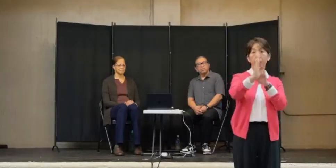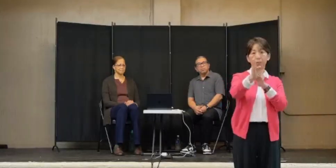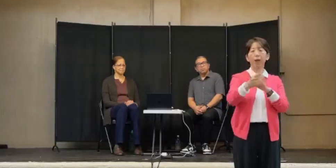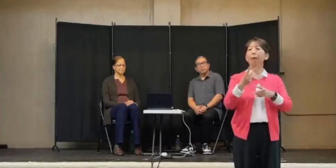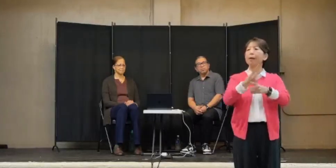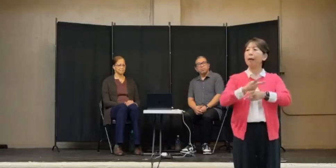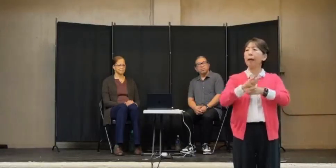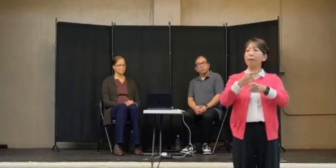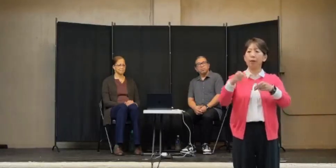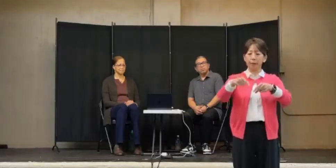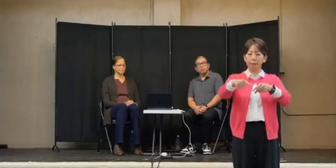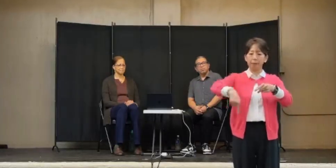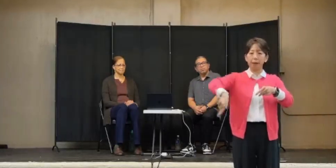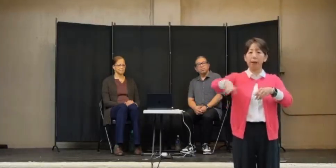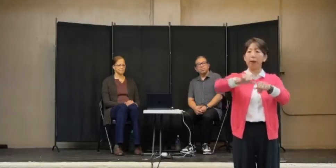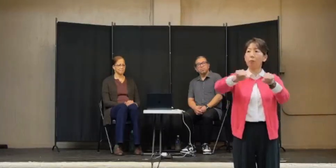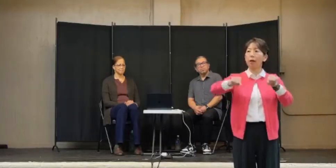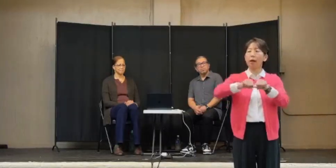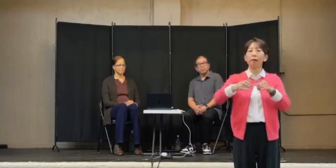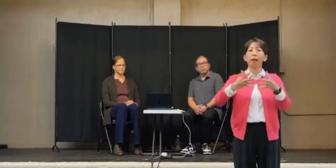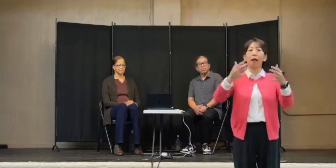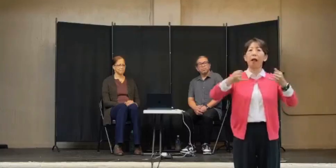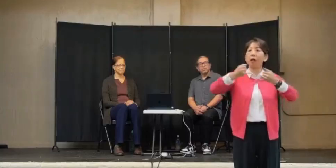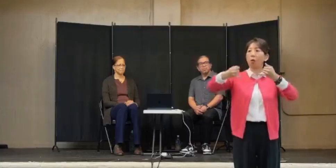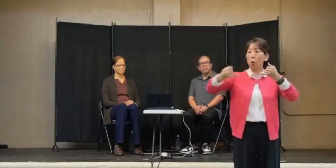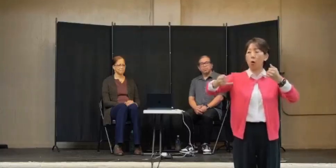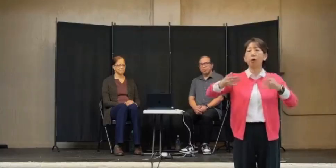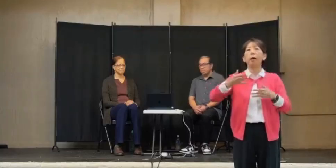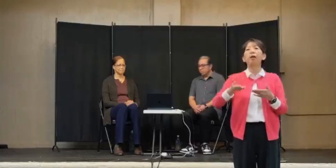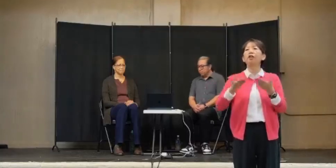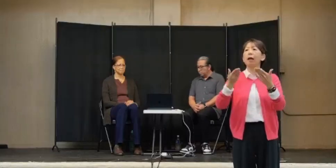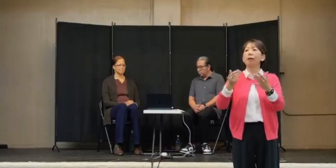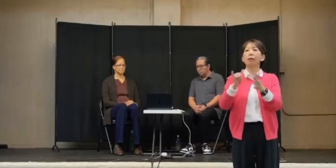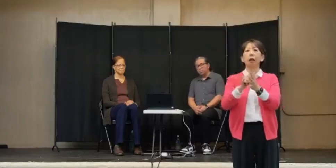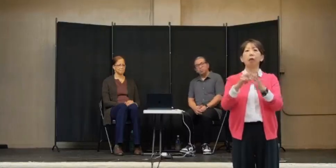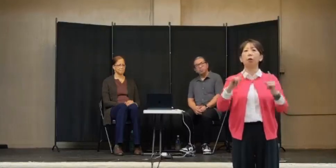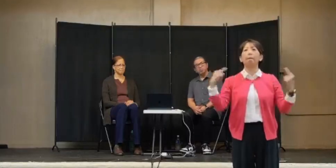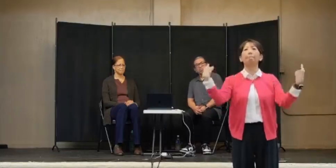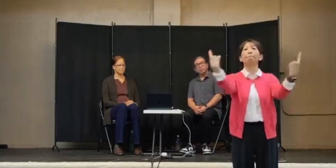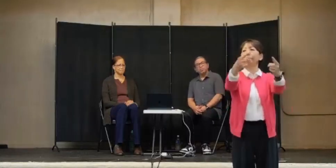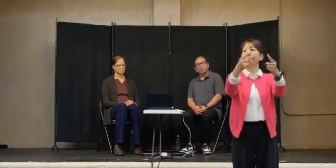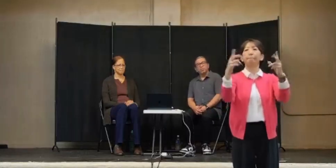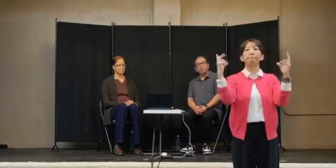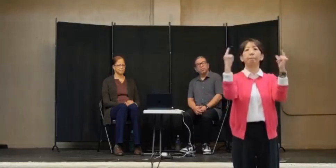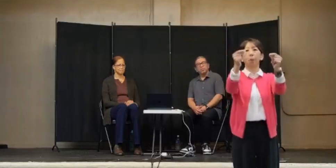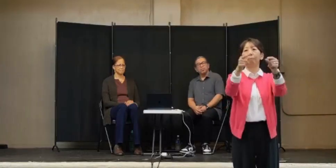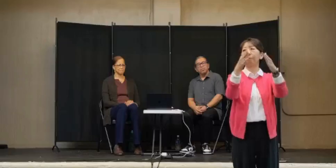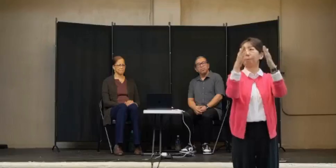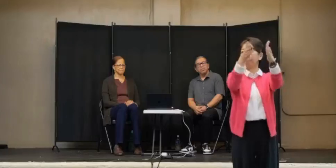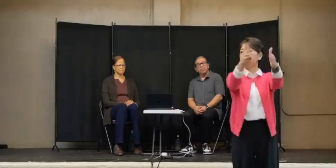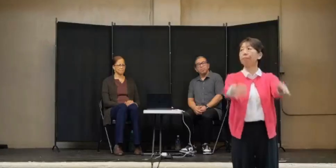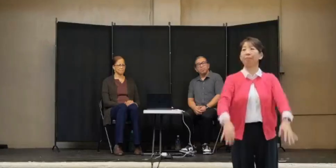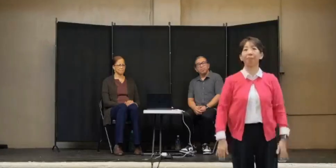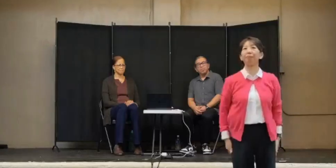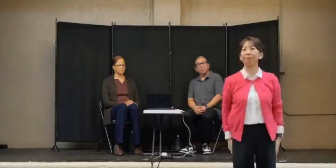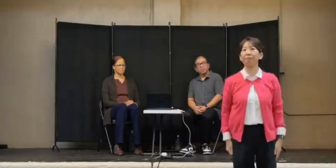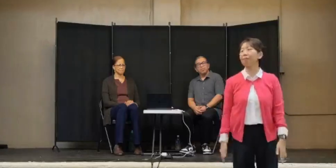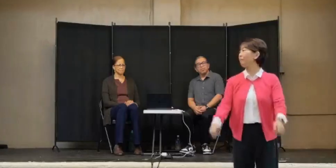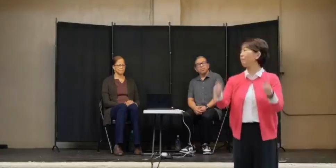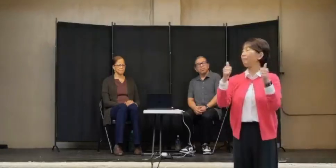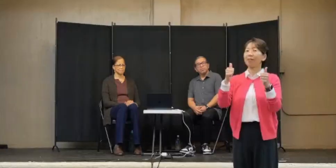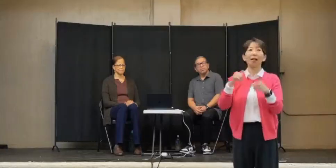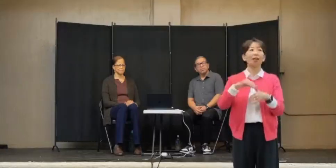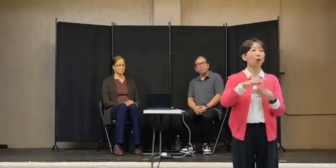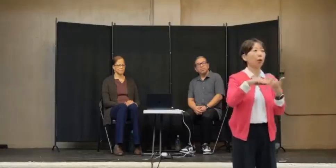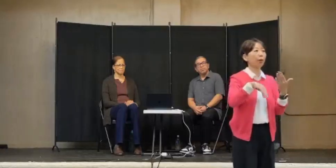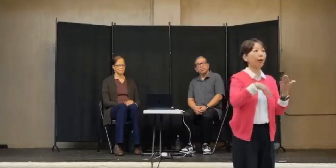is at the back of the auditorium to my right and left, and the meeting place is out in